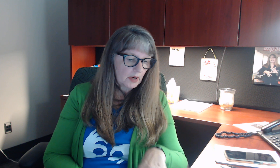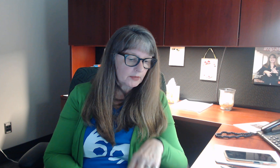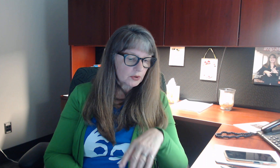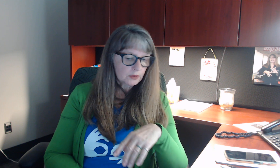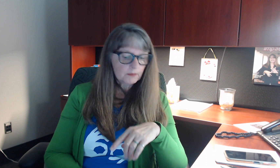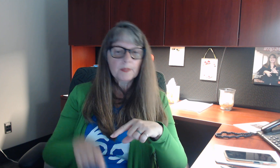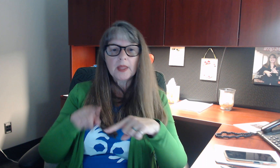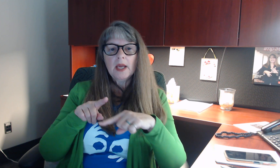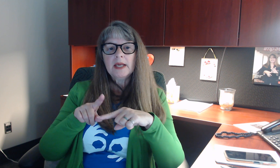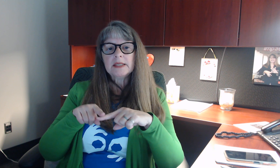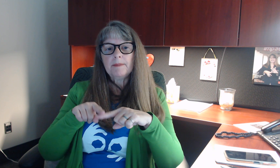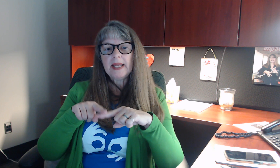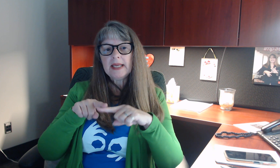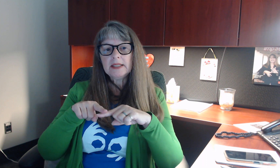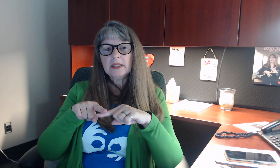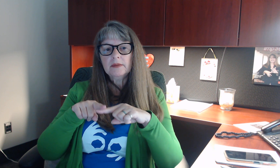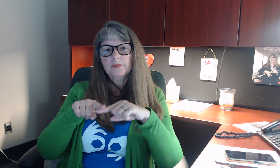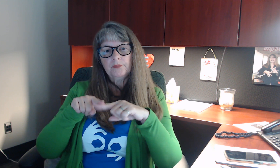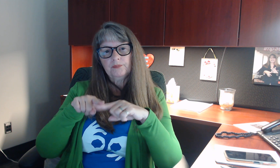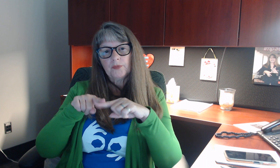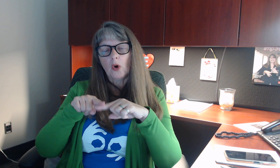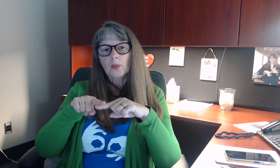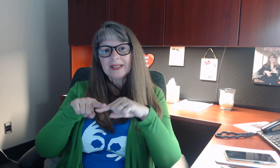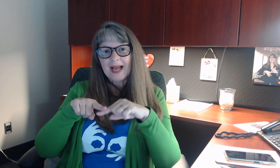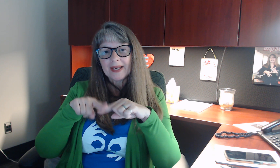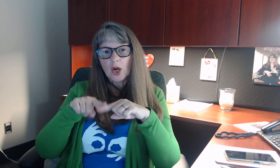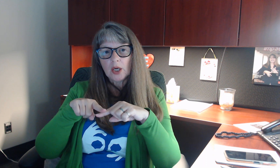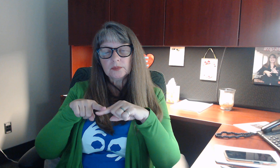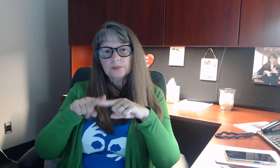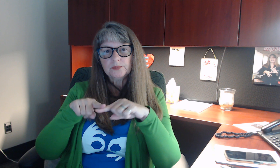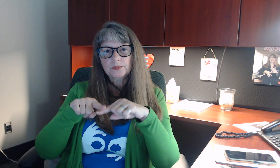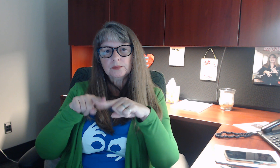thermometer. Depend or rely on.